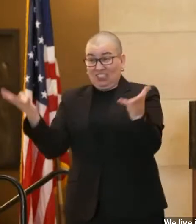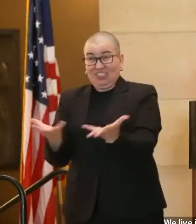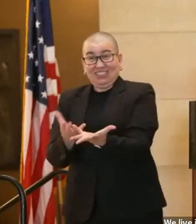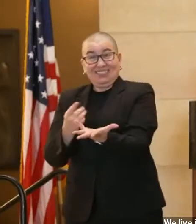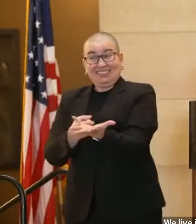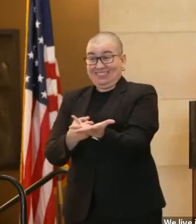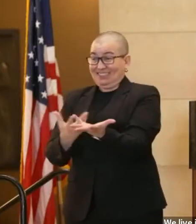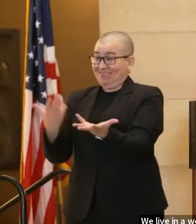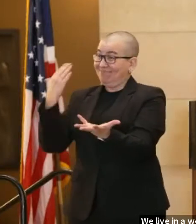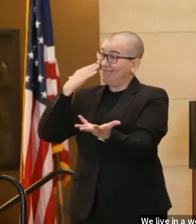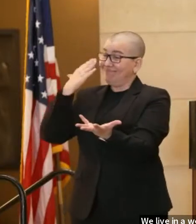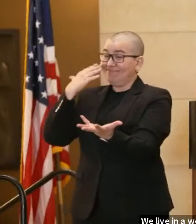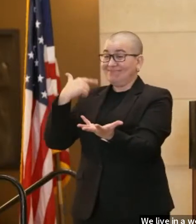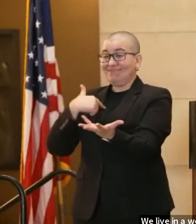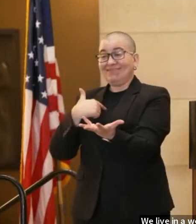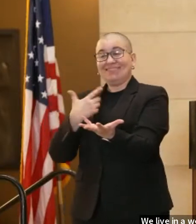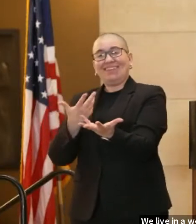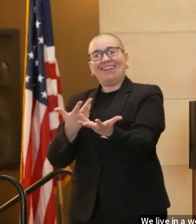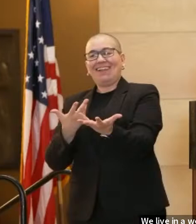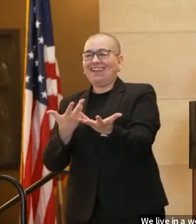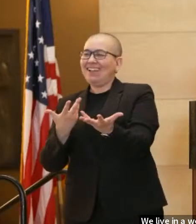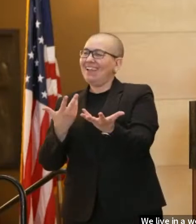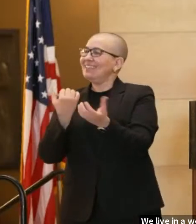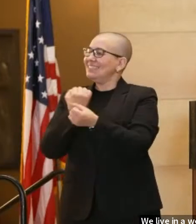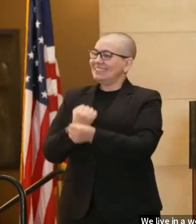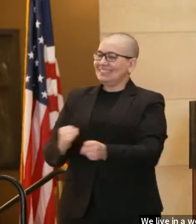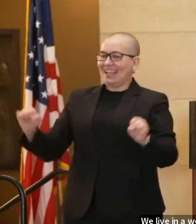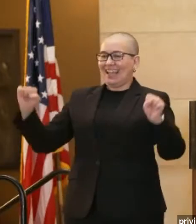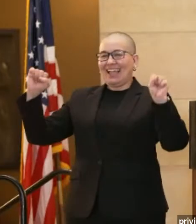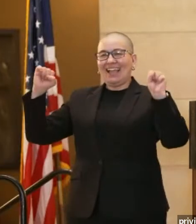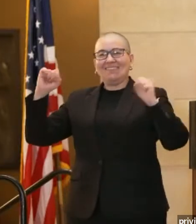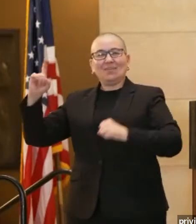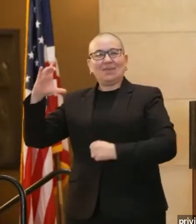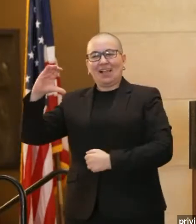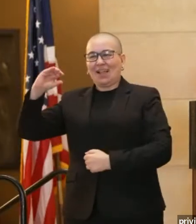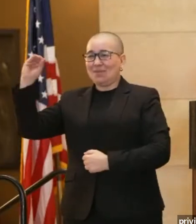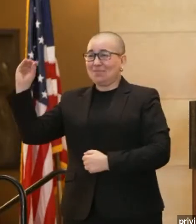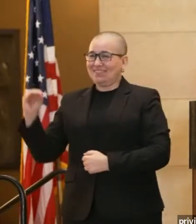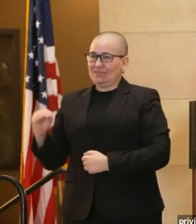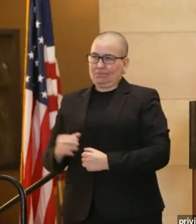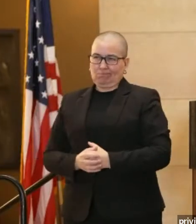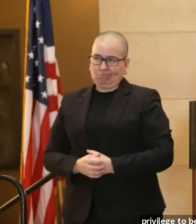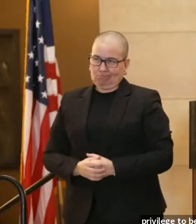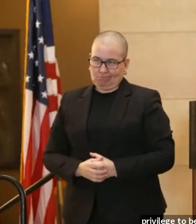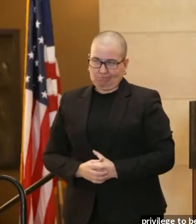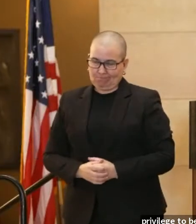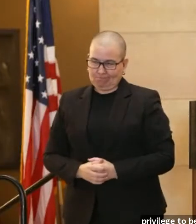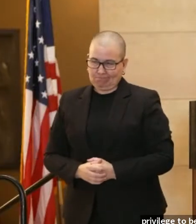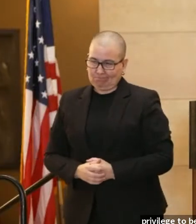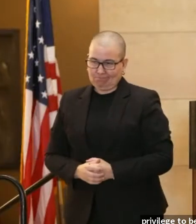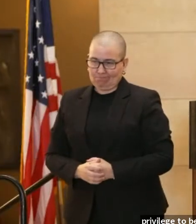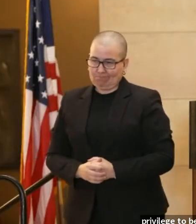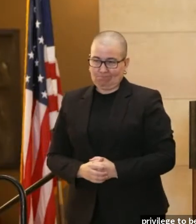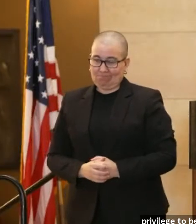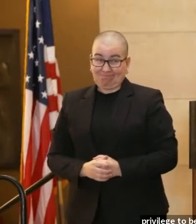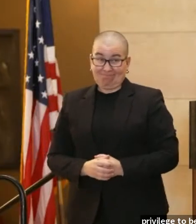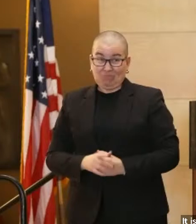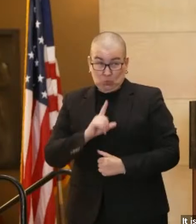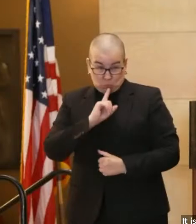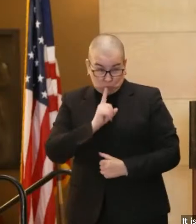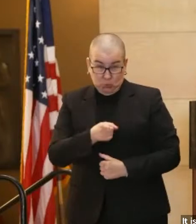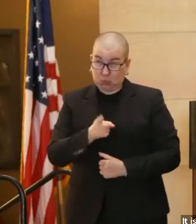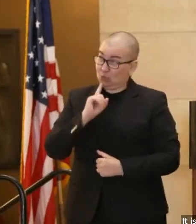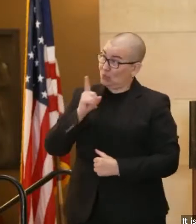able to feel safe 100% of the time. It is a reality that I have never